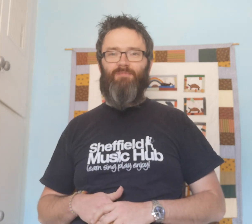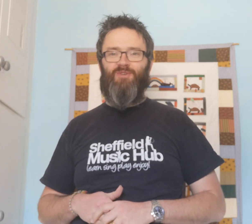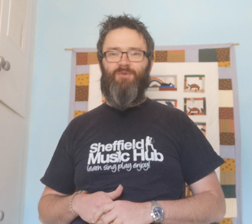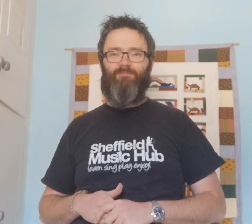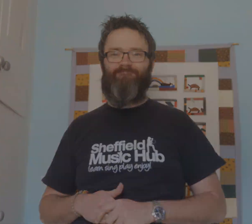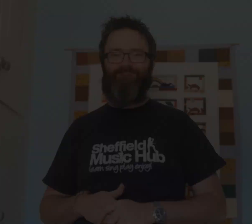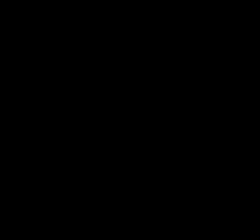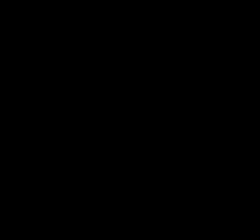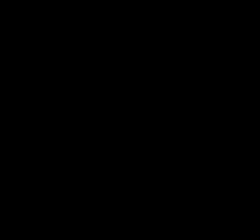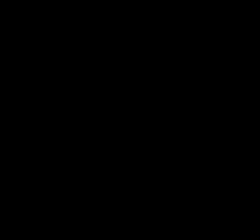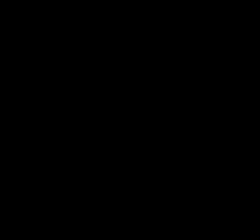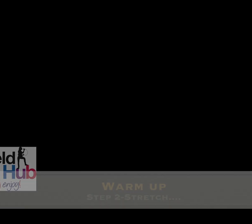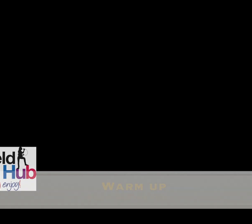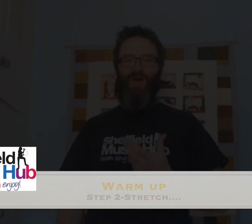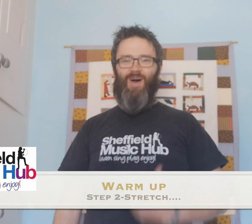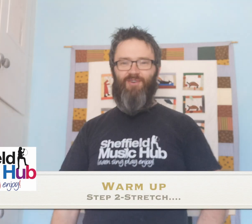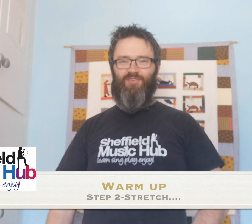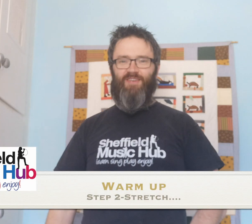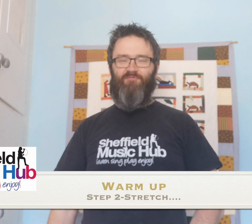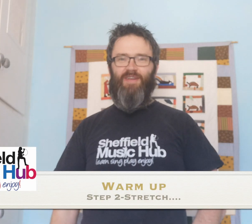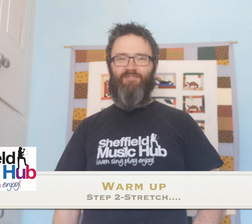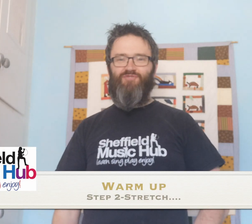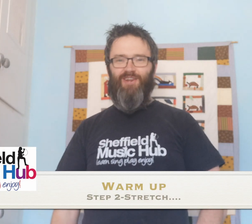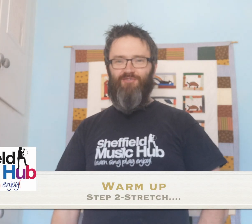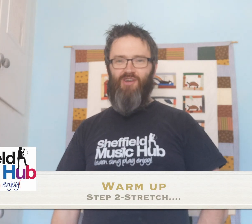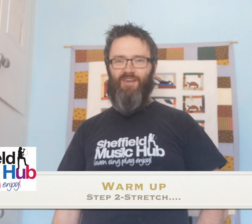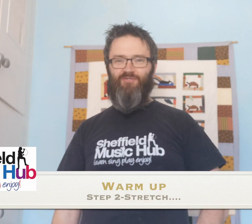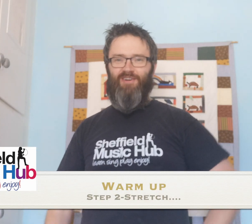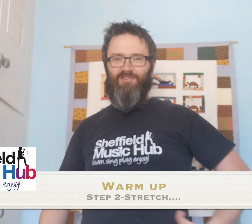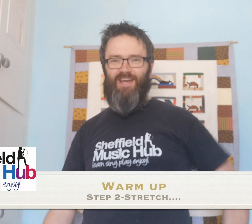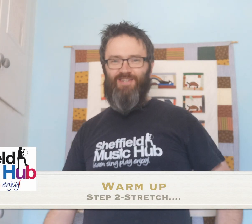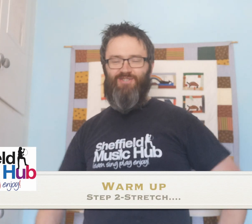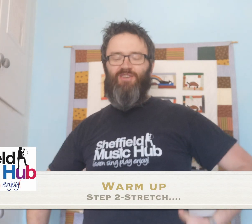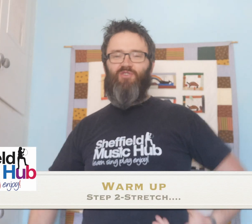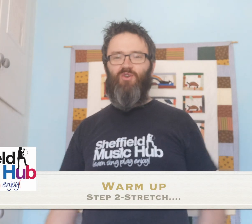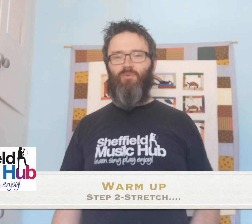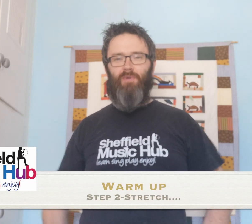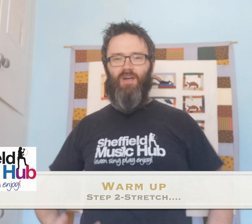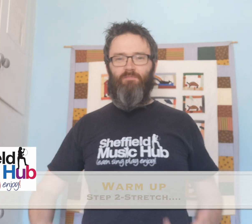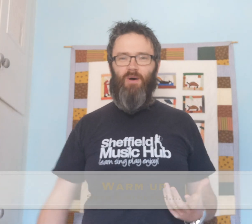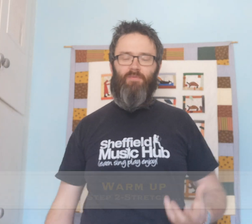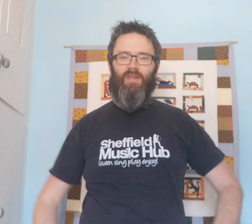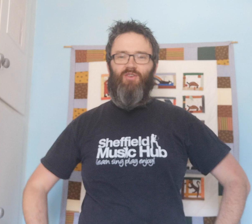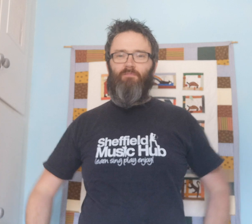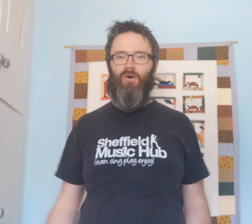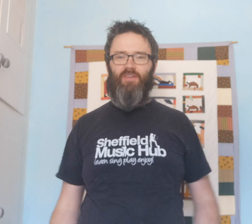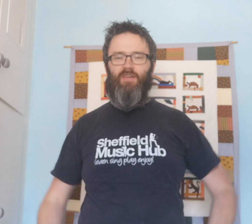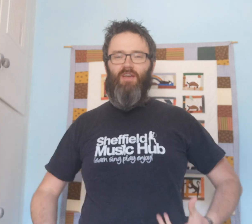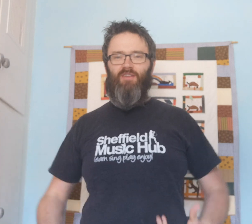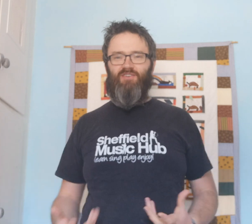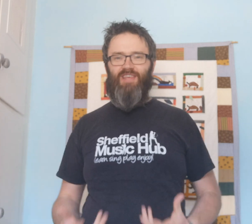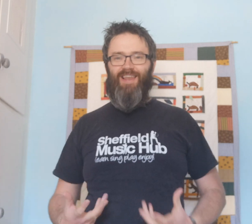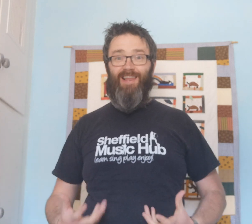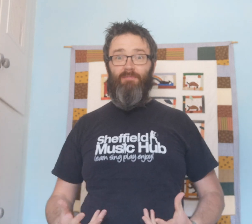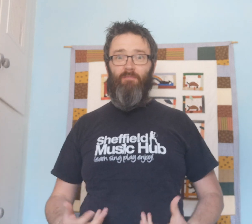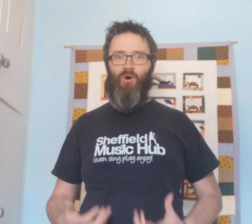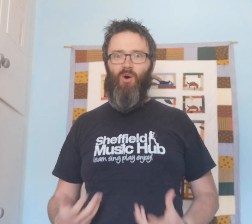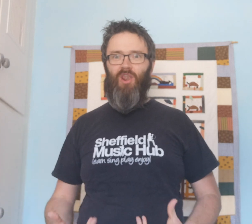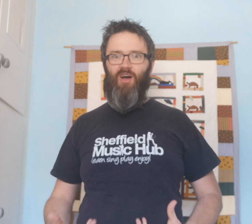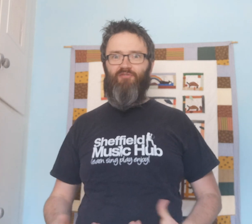2. Hopefully you've been for a little run or a little dance and you've got your blood pumping and your body just that little bit more alive and